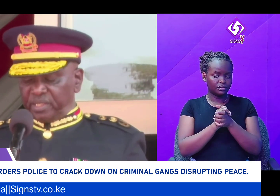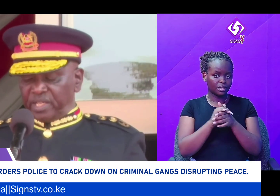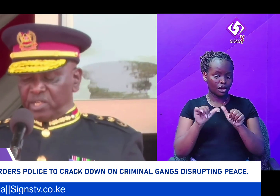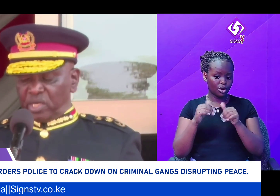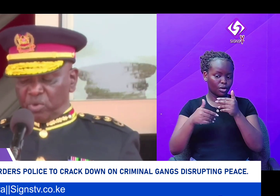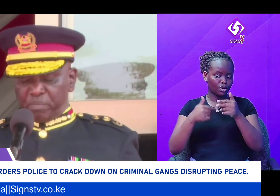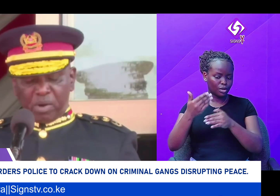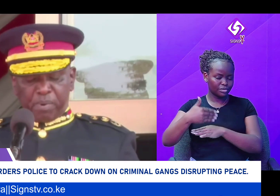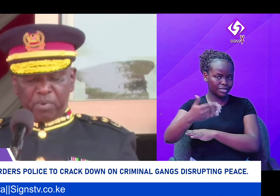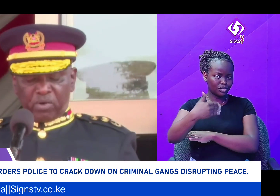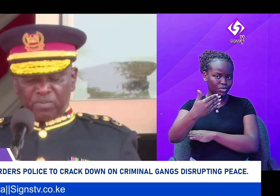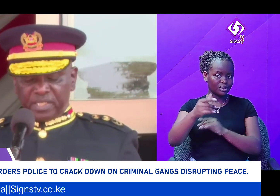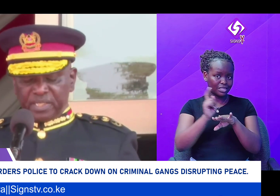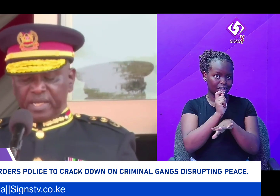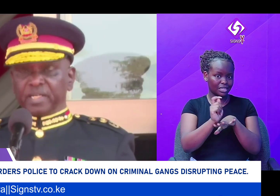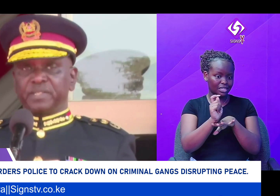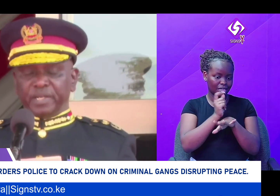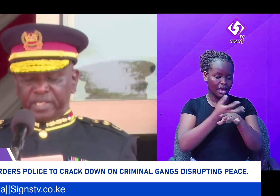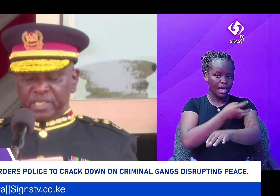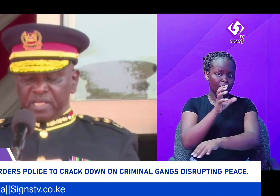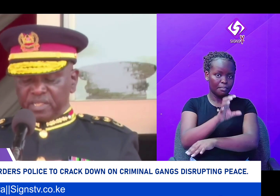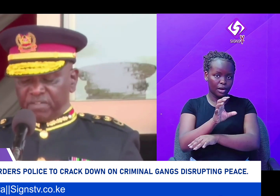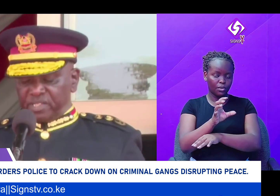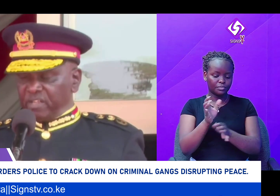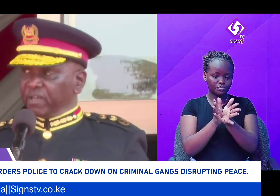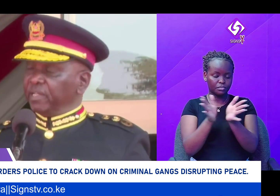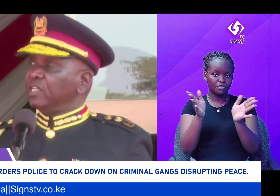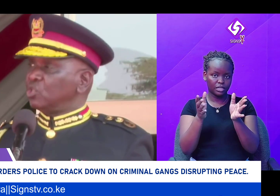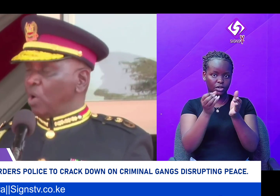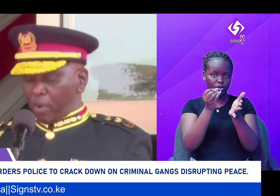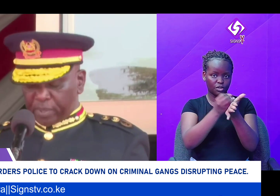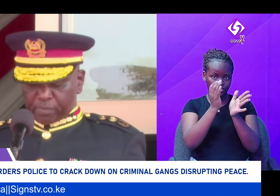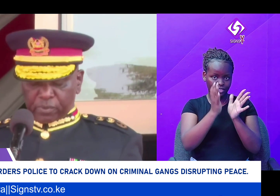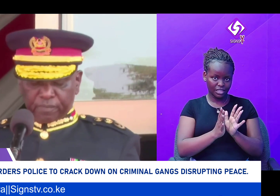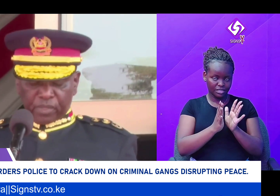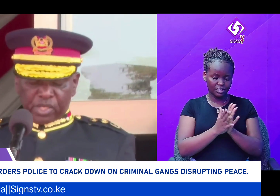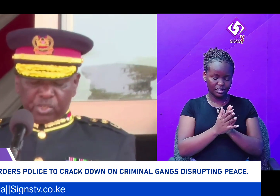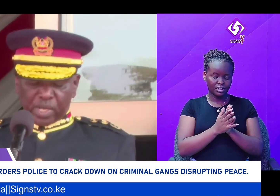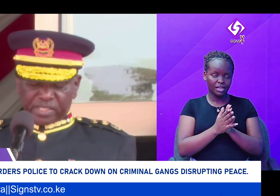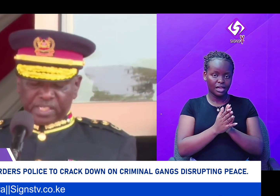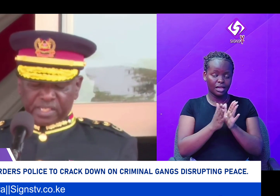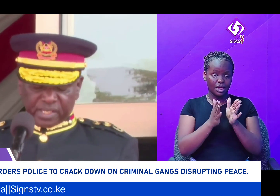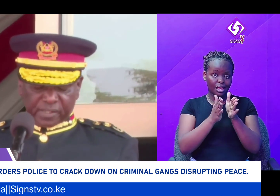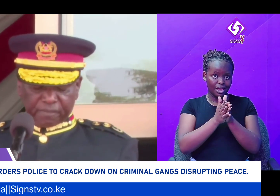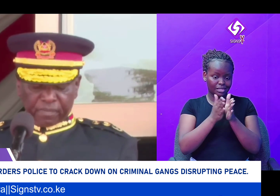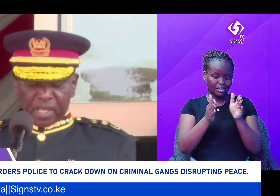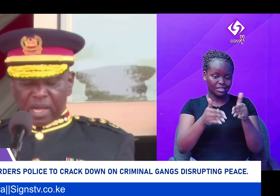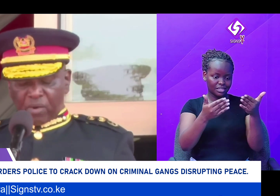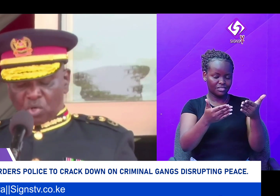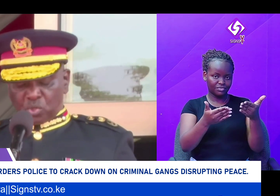in order to empower public officers and accelerate service delivery to our people. Your Excellency, sir, I want